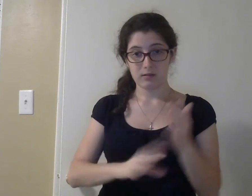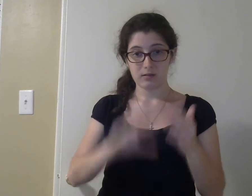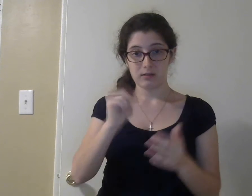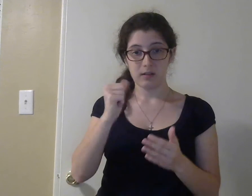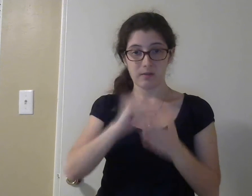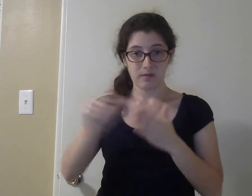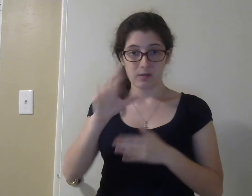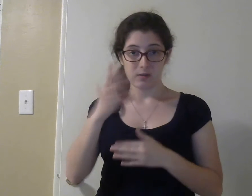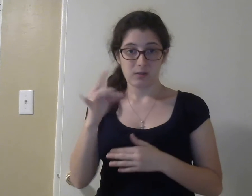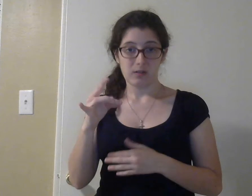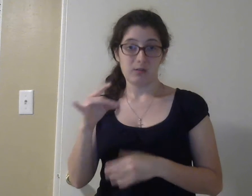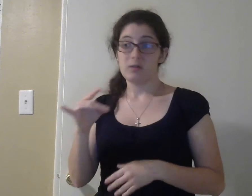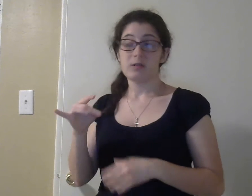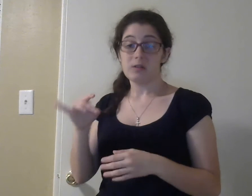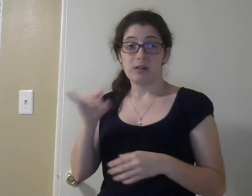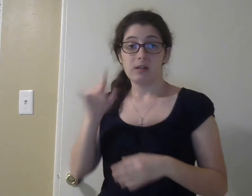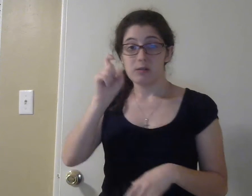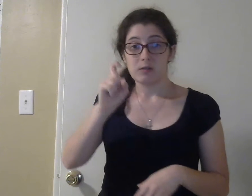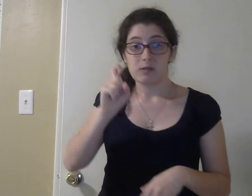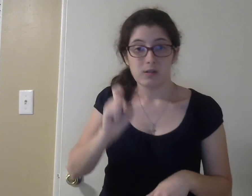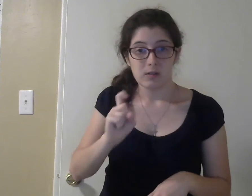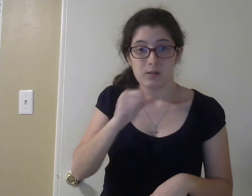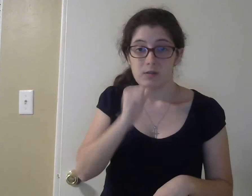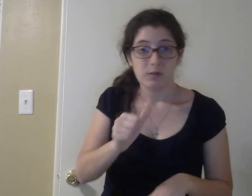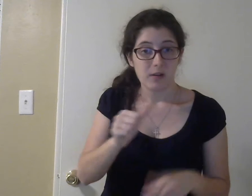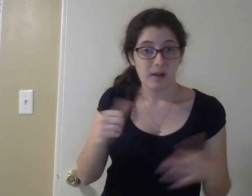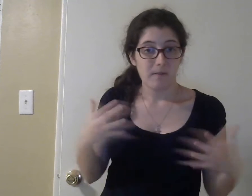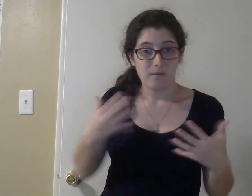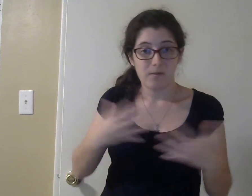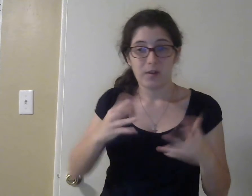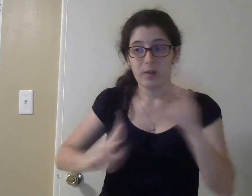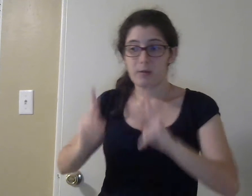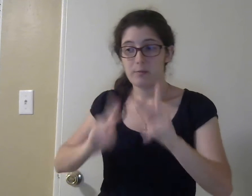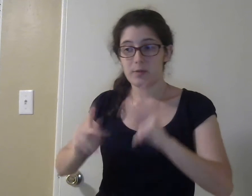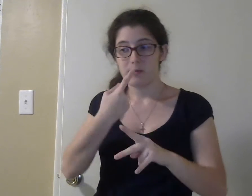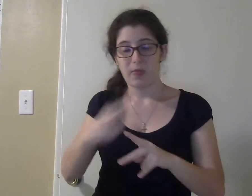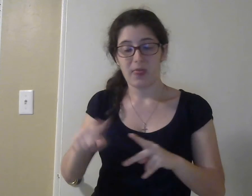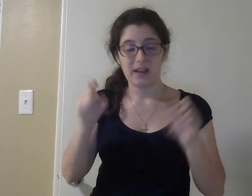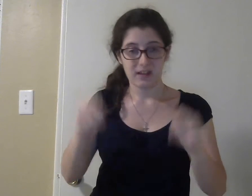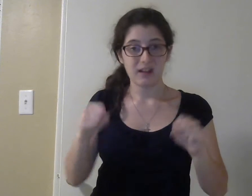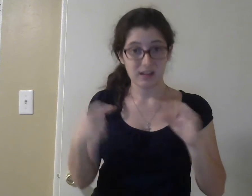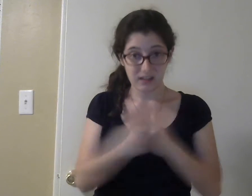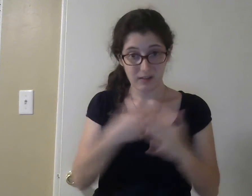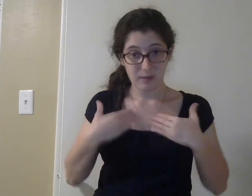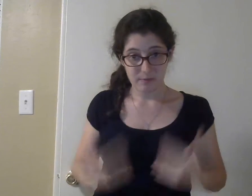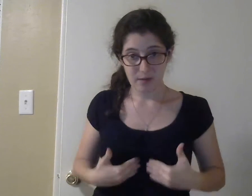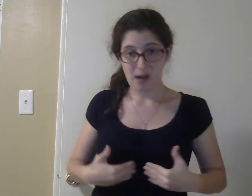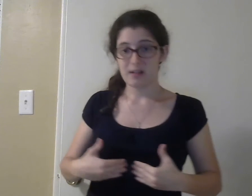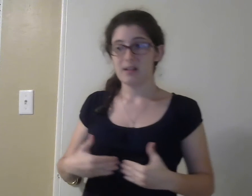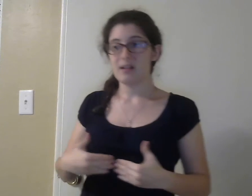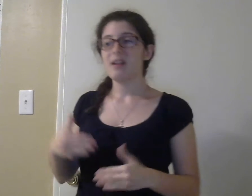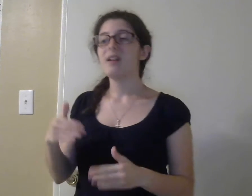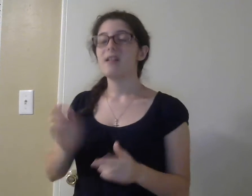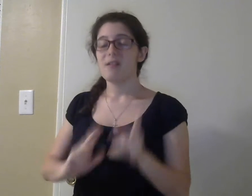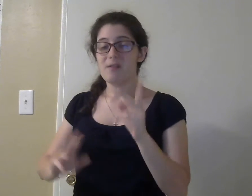soul. Fear him who can cast soul and body into hell. There's way worse things than death. Third,